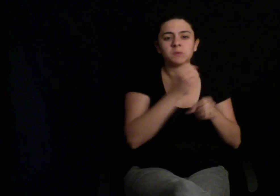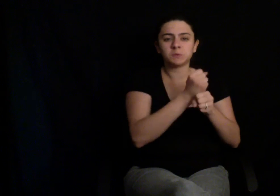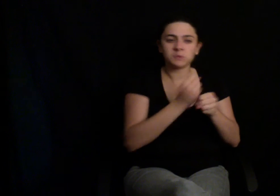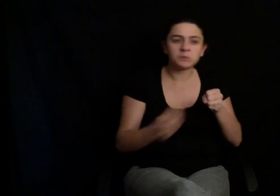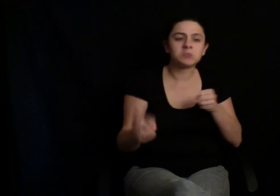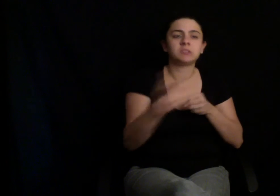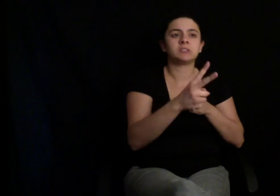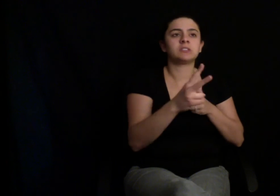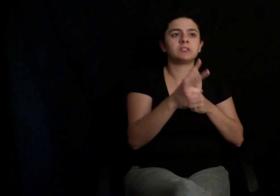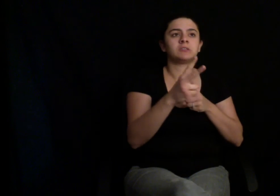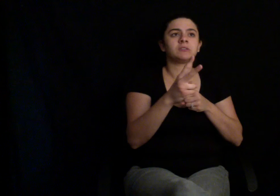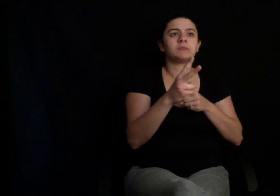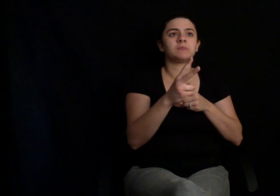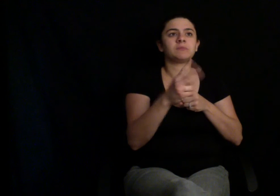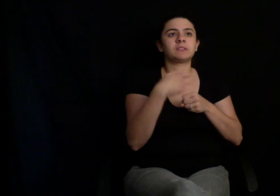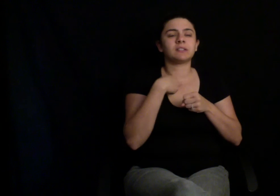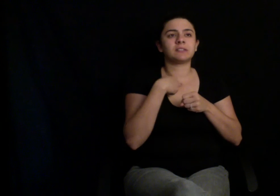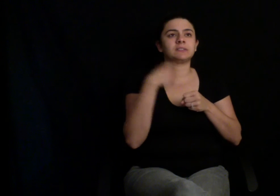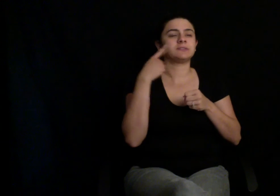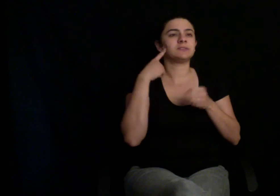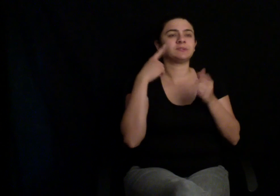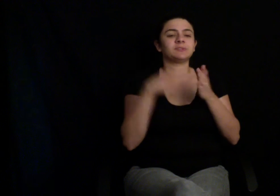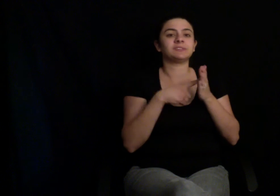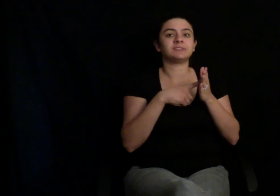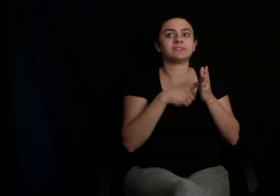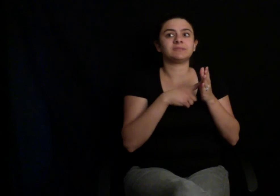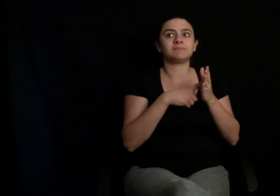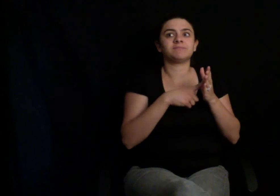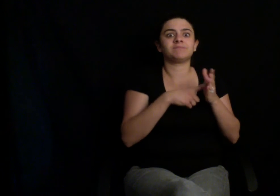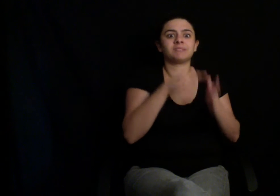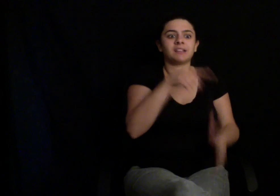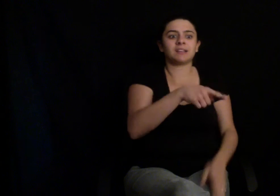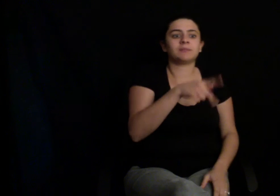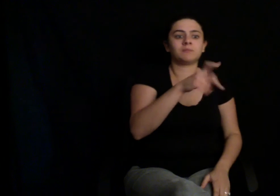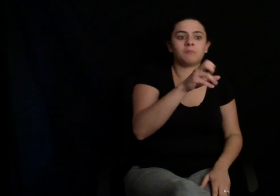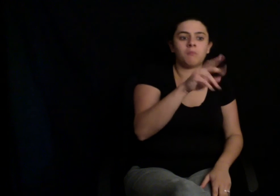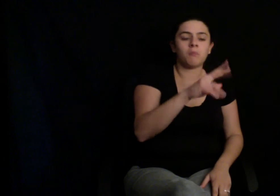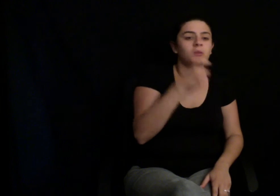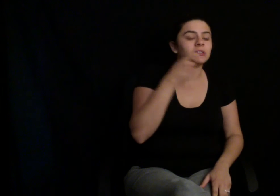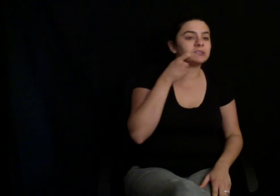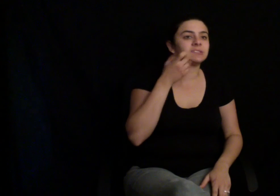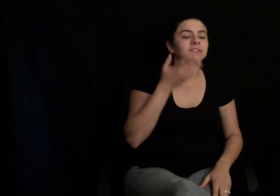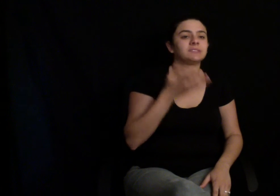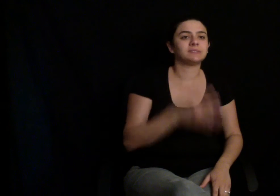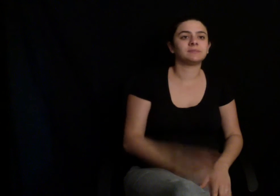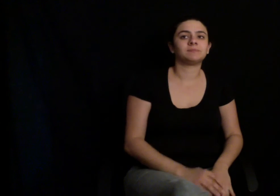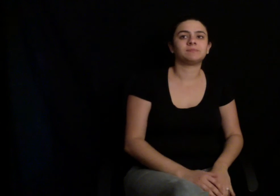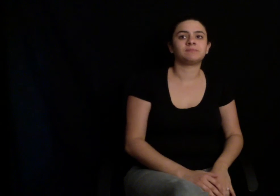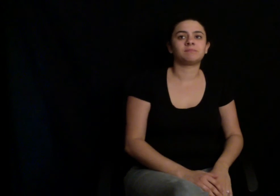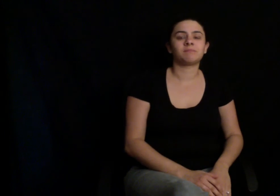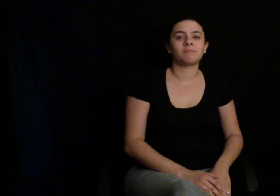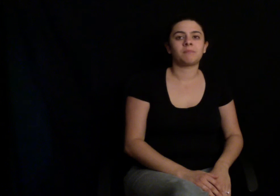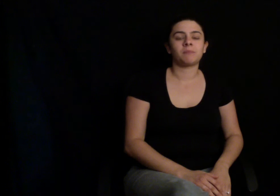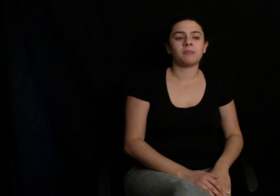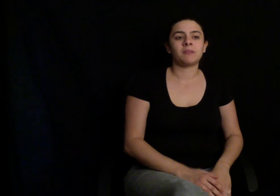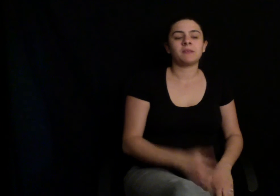lot of, I was just so busy helping other people quit porn that I kind of neglected myself, and I didn't realize that I'm relying on